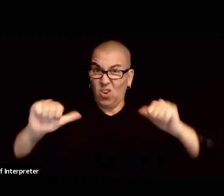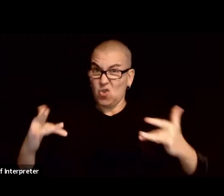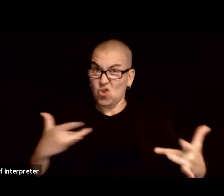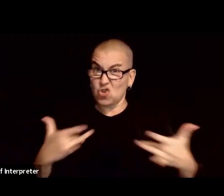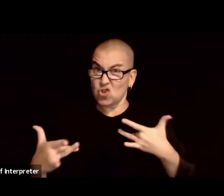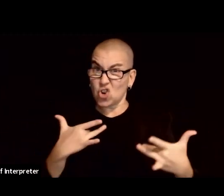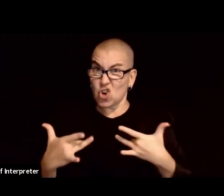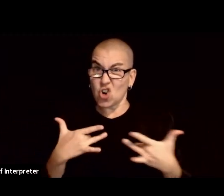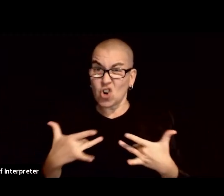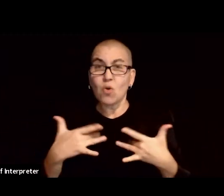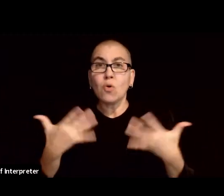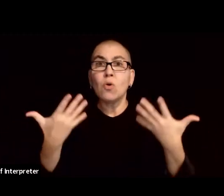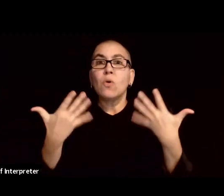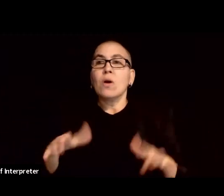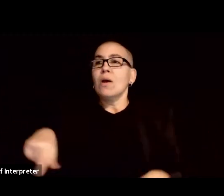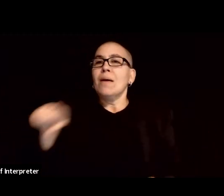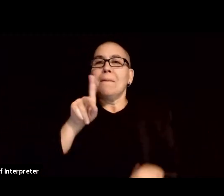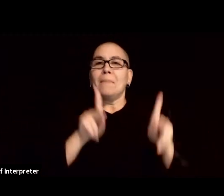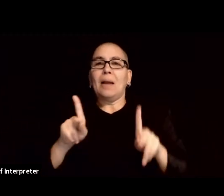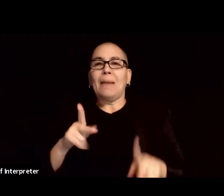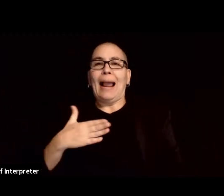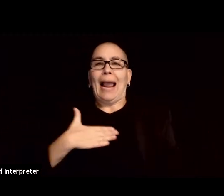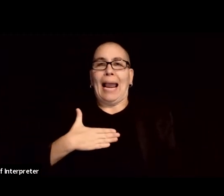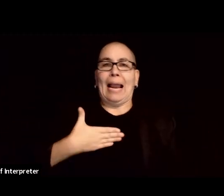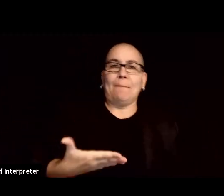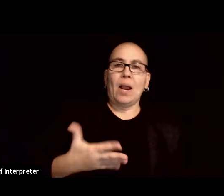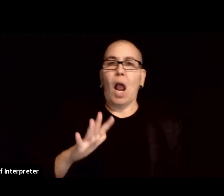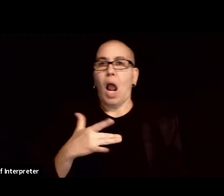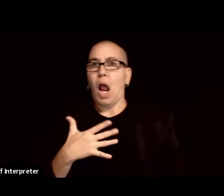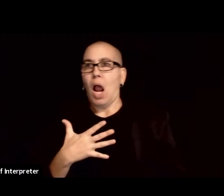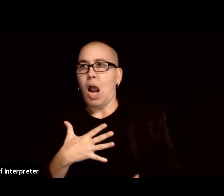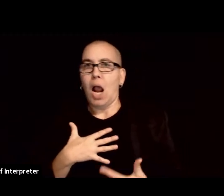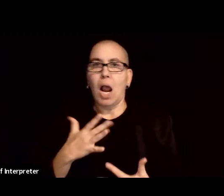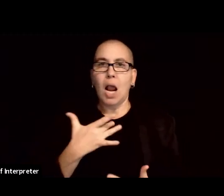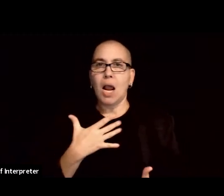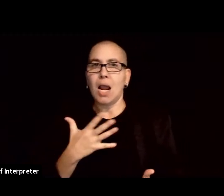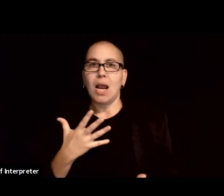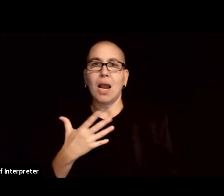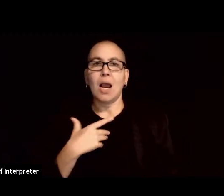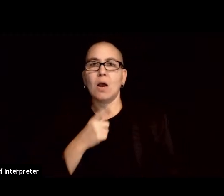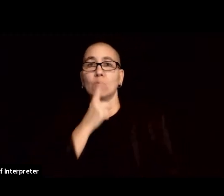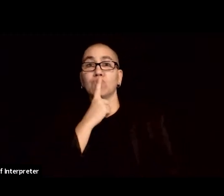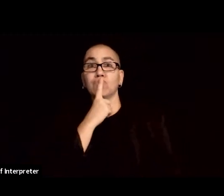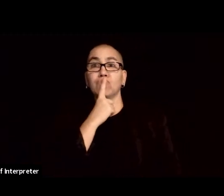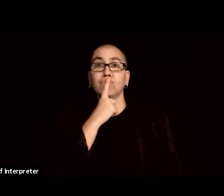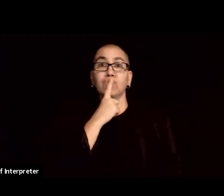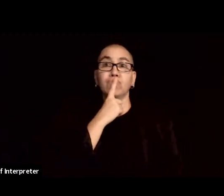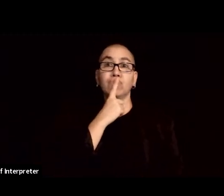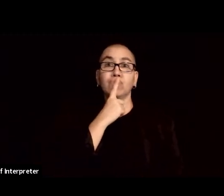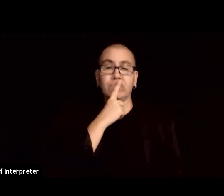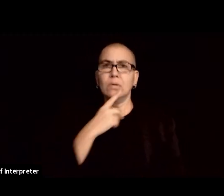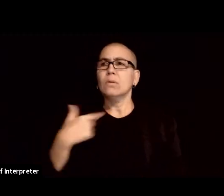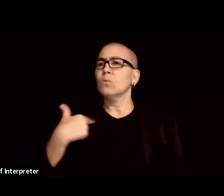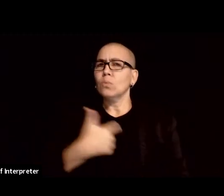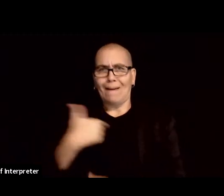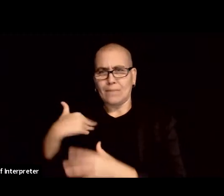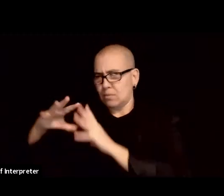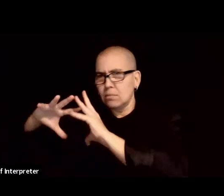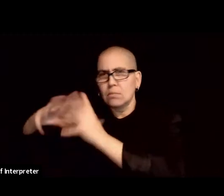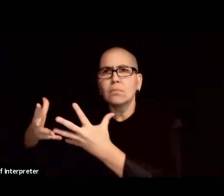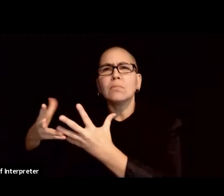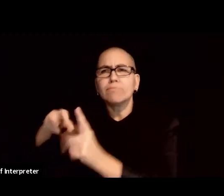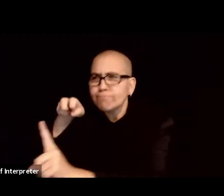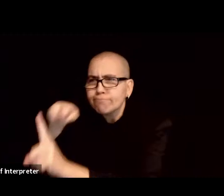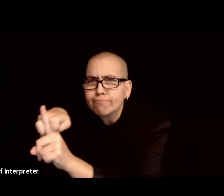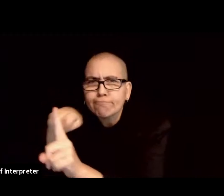or activities. This makes it harder for us to get the potential high-risk contacts who may go on to